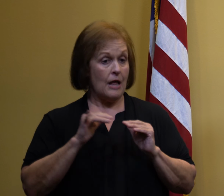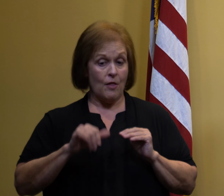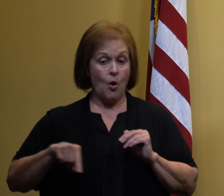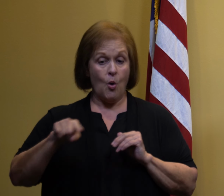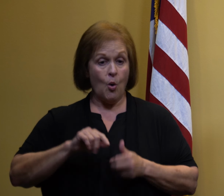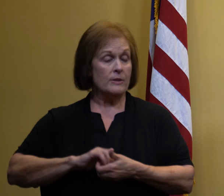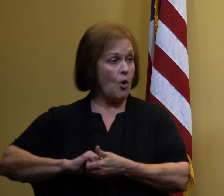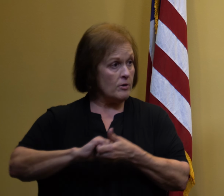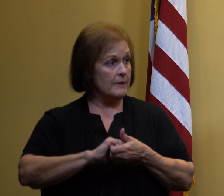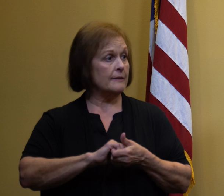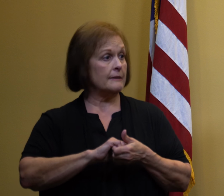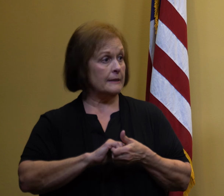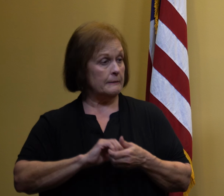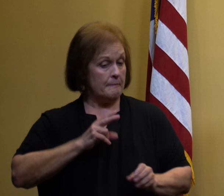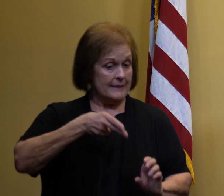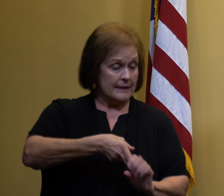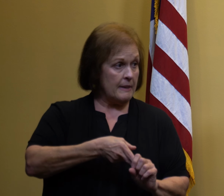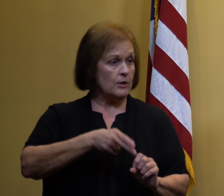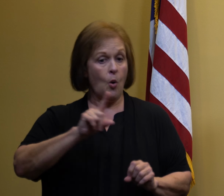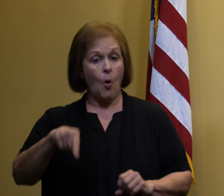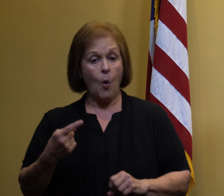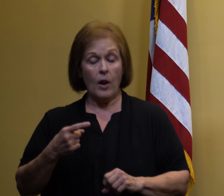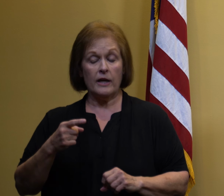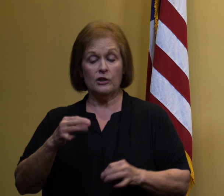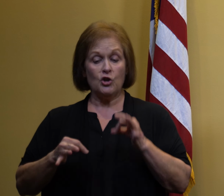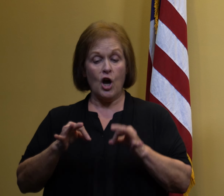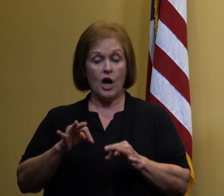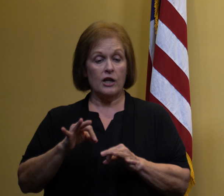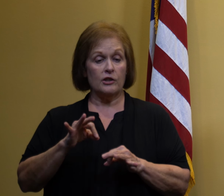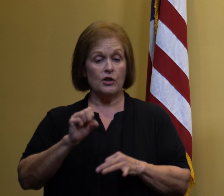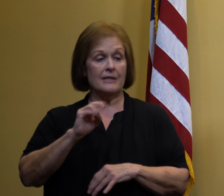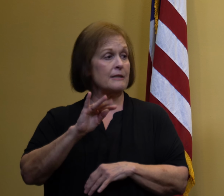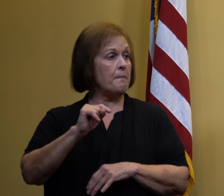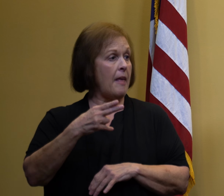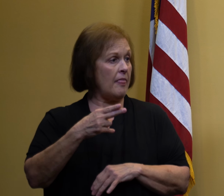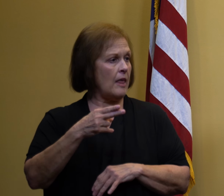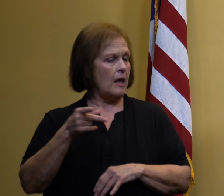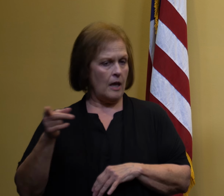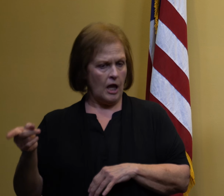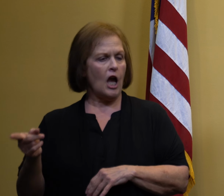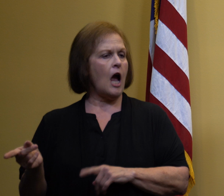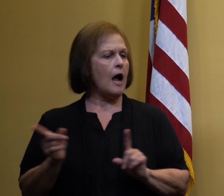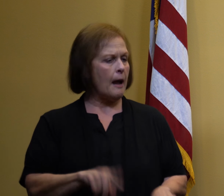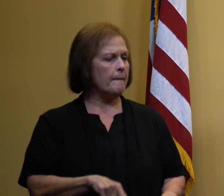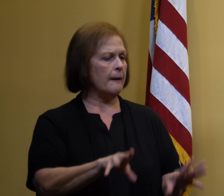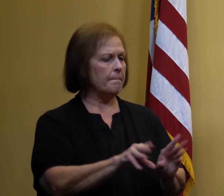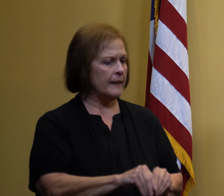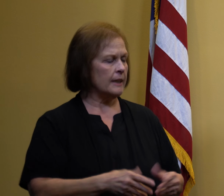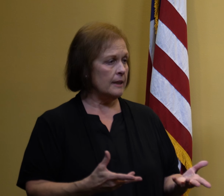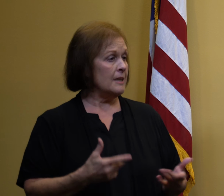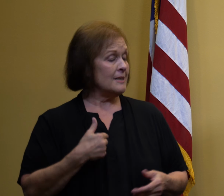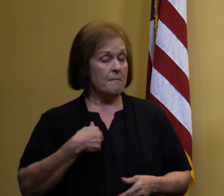partners participated, and only a Judge Clinton Smith participated from the bench. And so I am